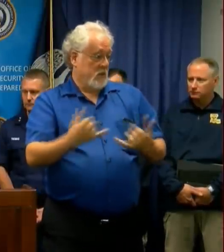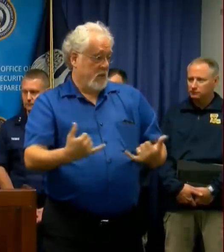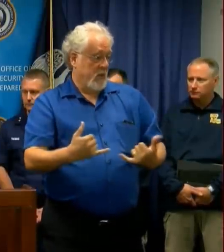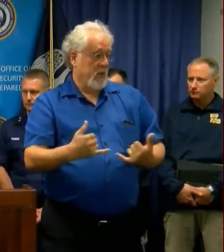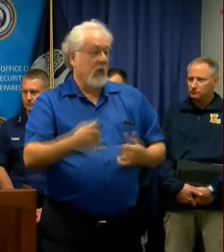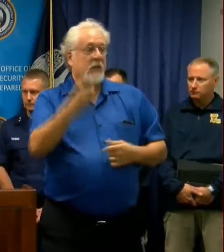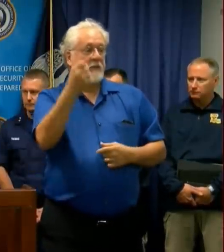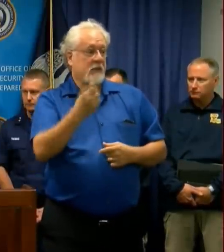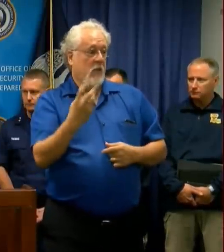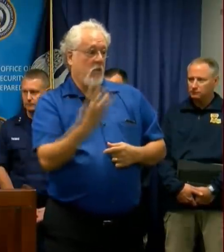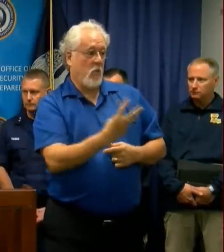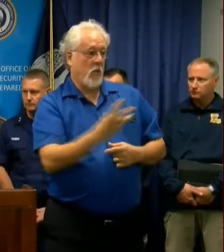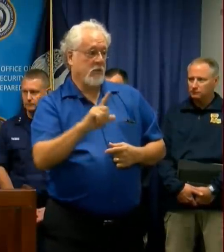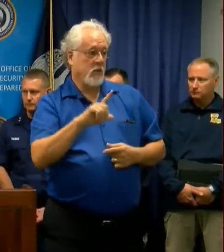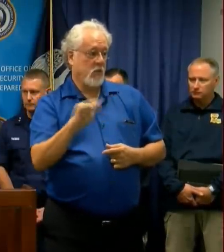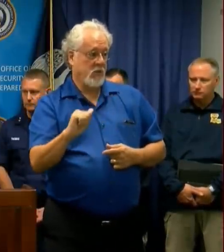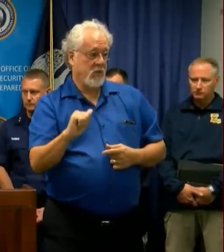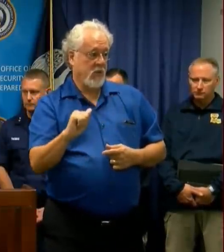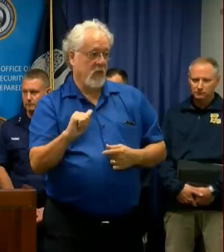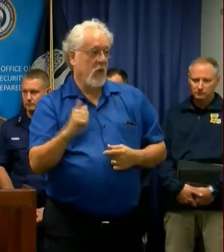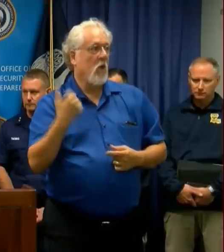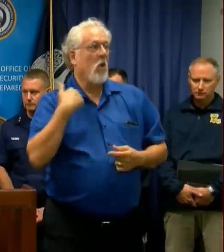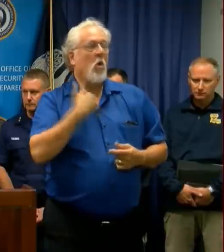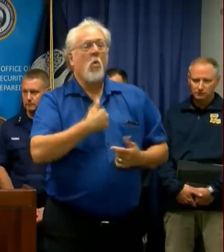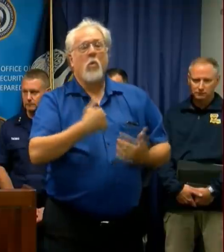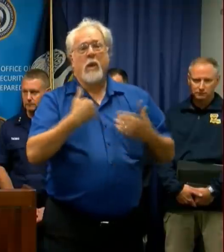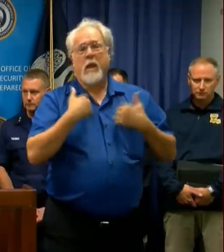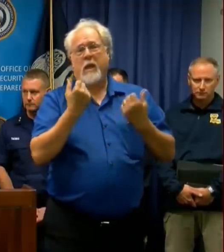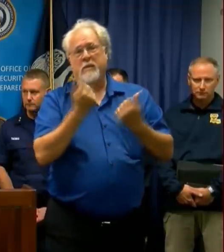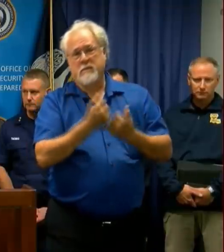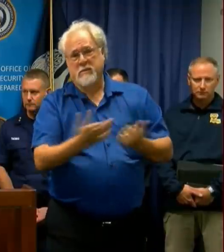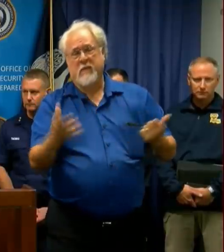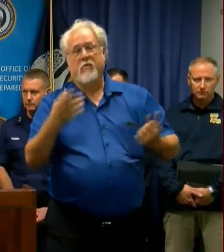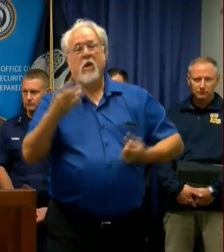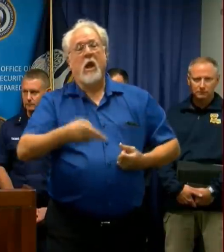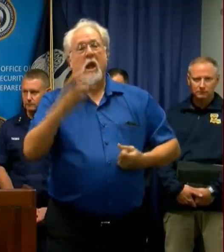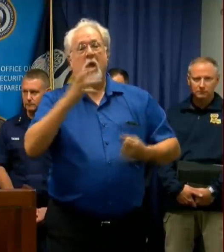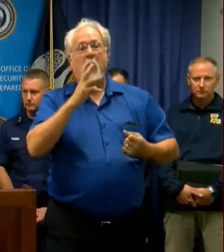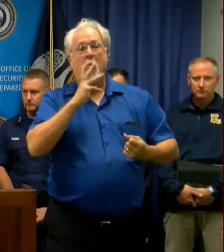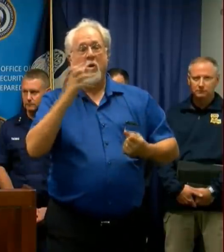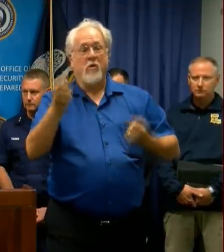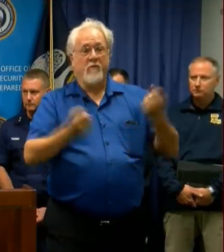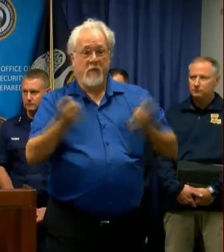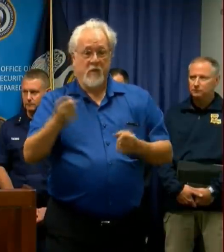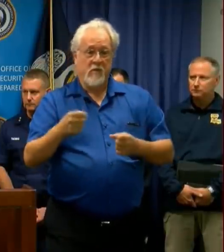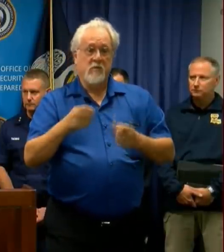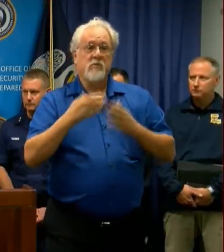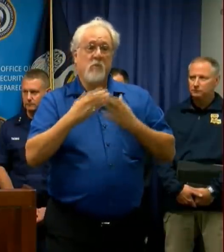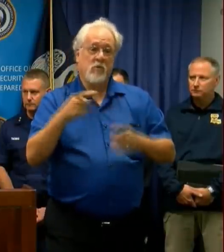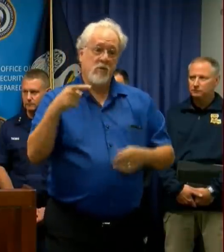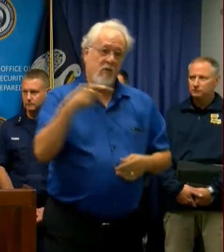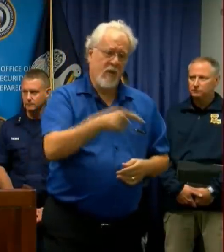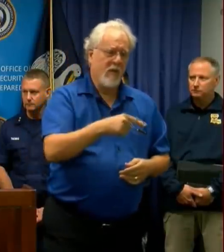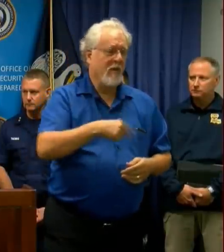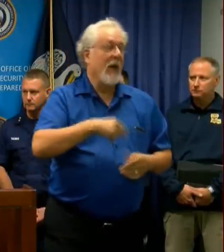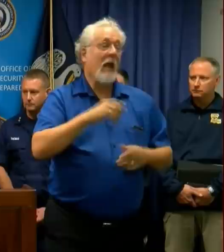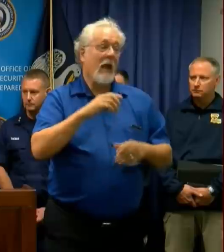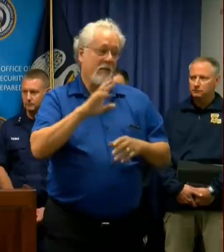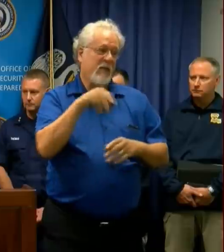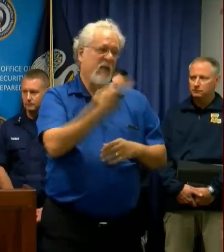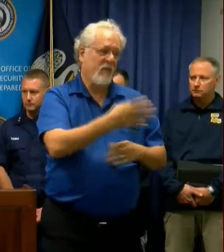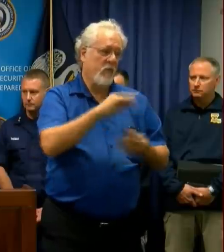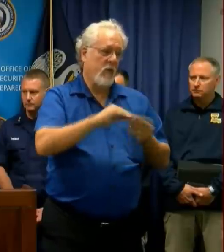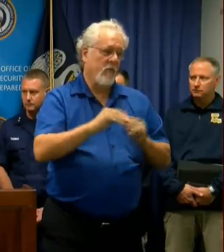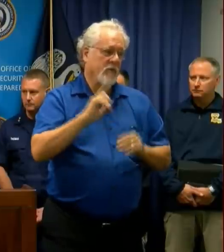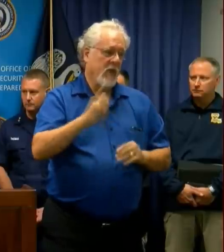has been southwest Louisiana. We have numerous high water vehicles and boats in that area. I can get those numbers for you.